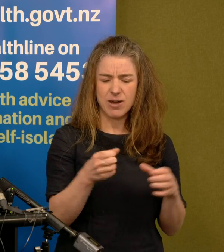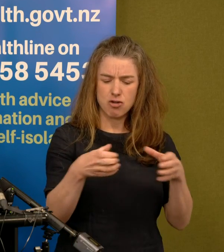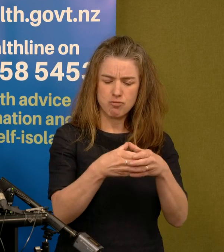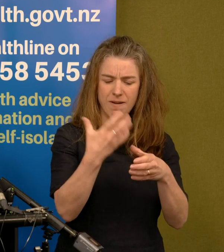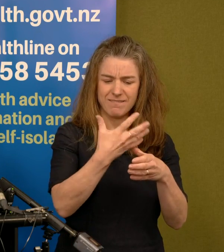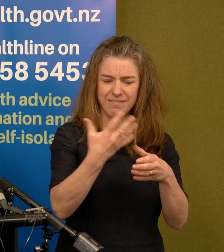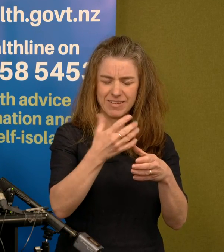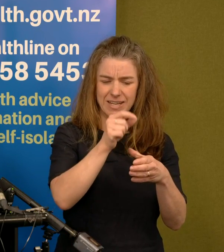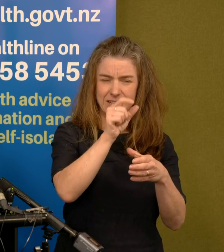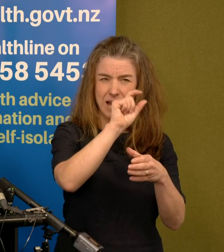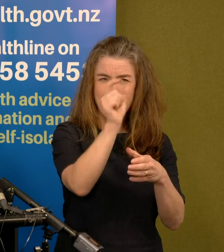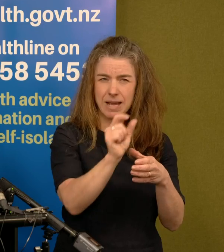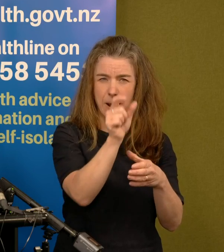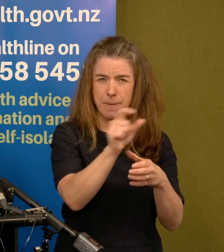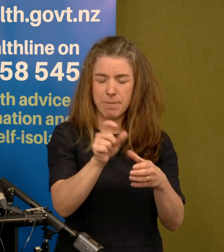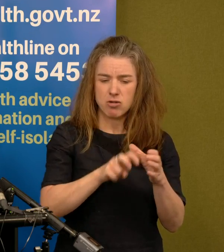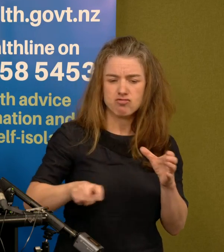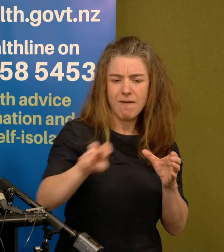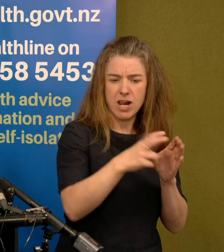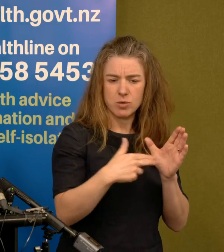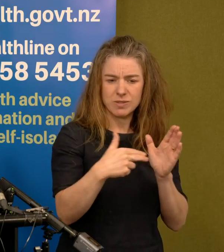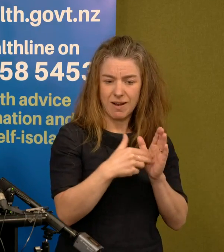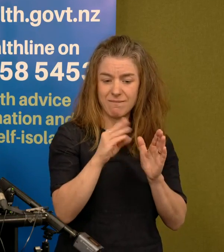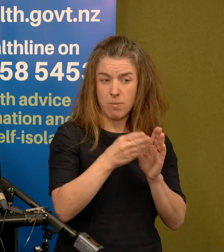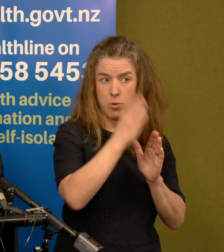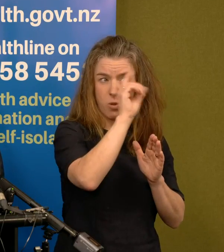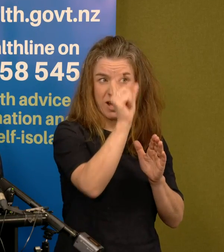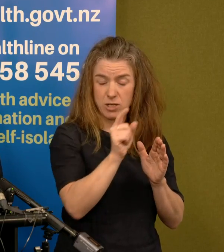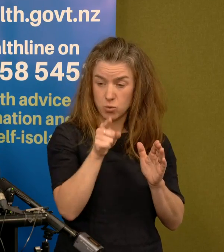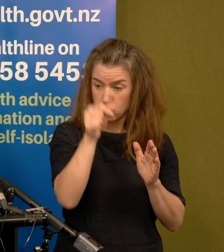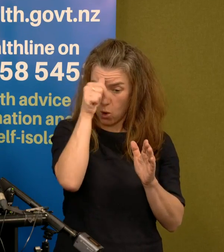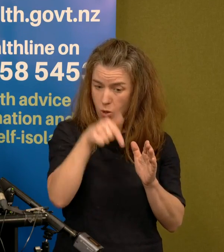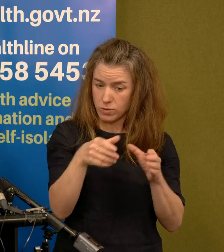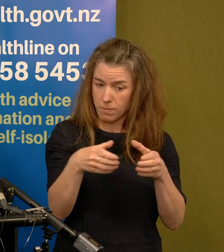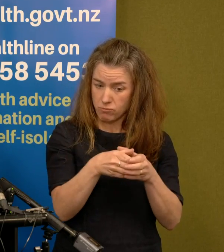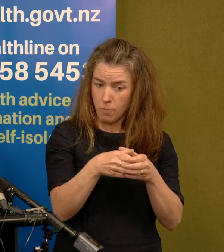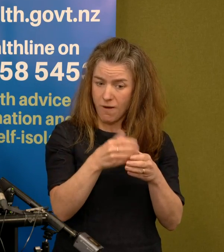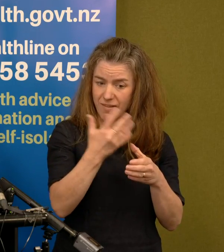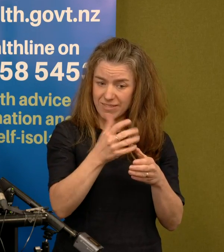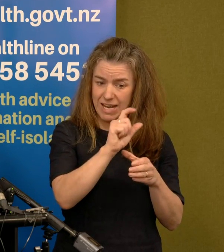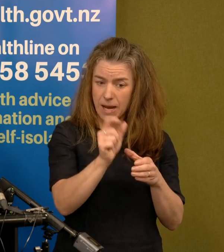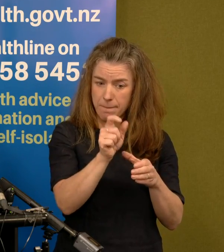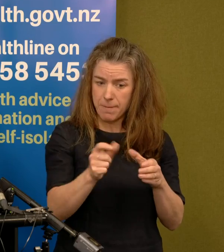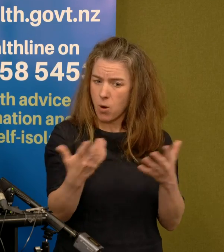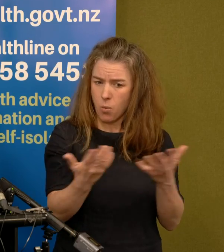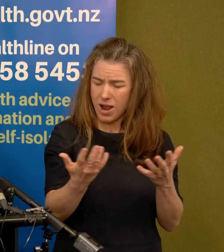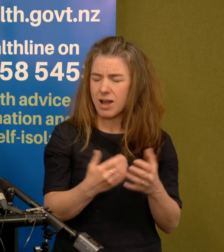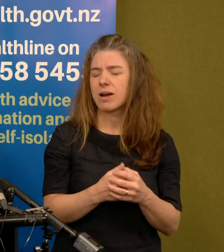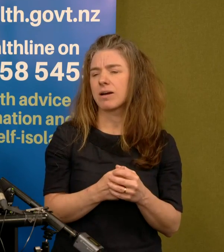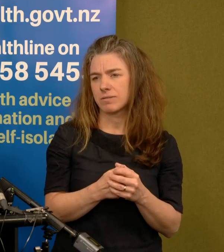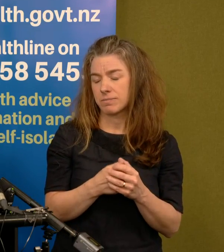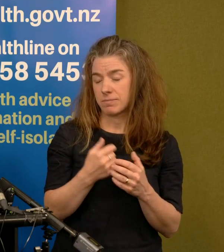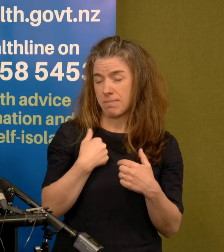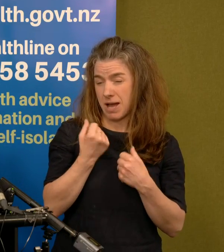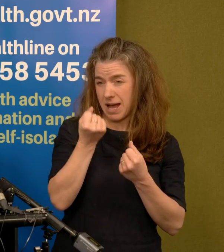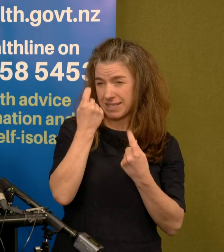in just before the requirement for self-isolation. Do you know where they are or what they're doing? Now, my understanding is that there was an original group of Italian